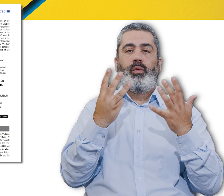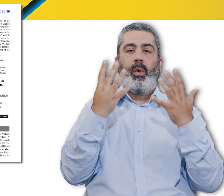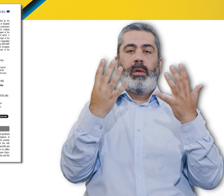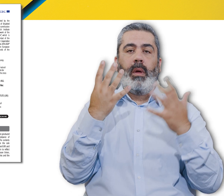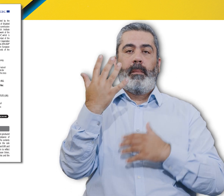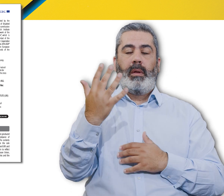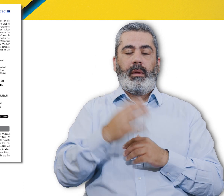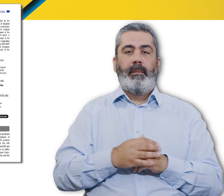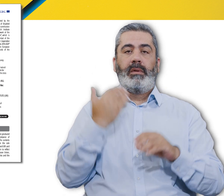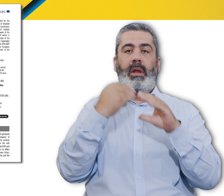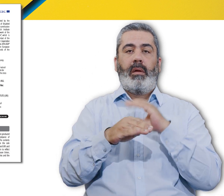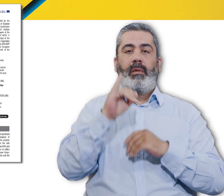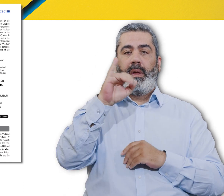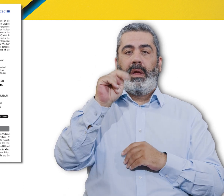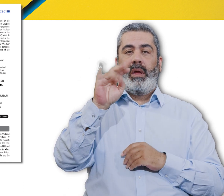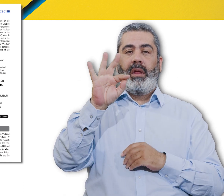895, email,